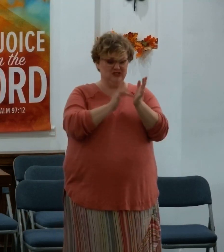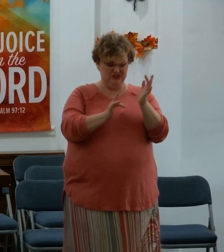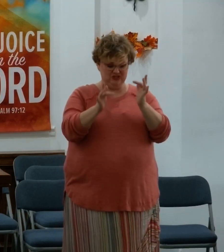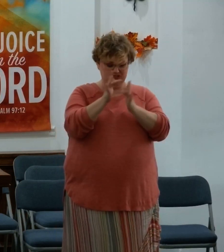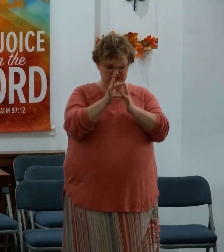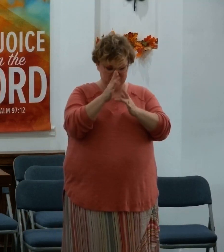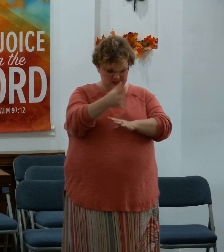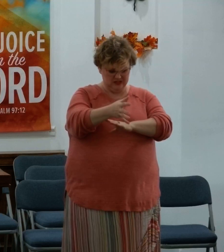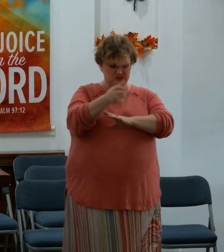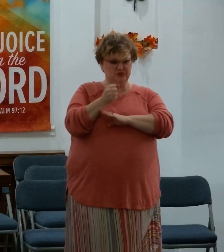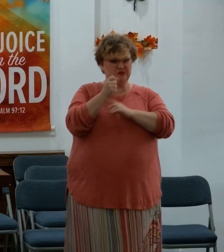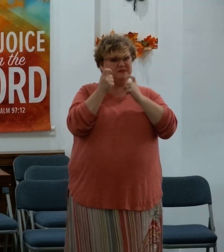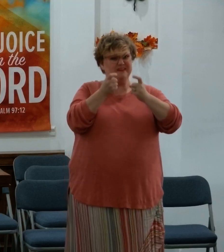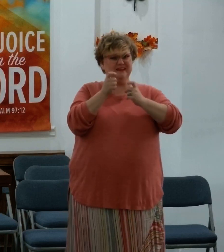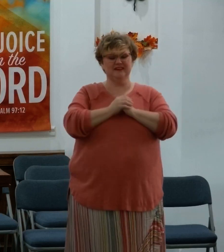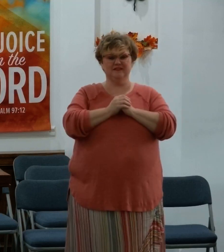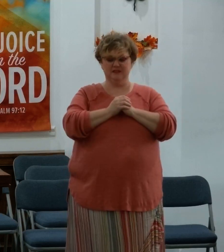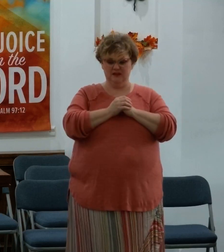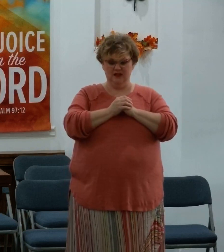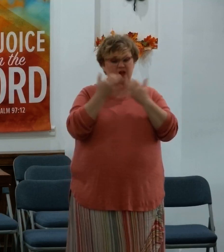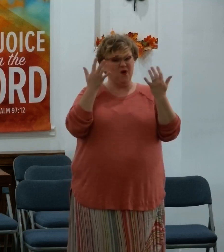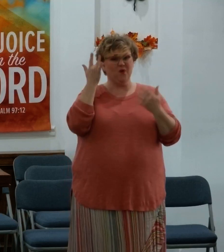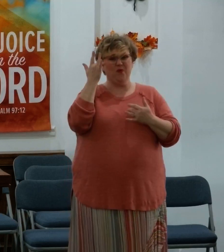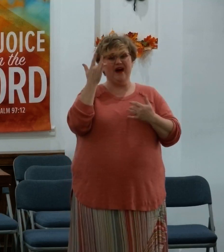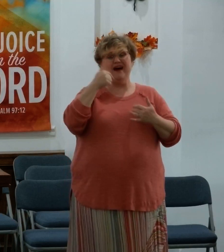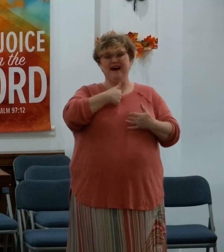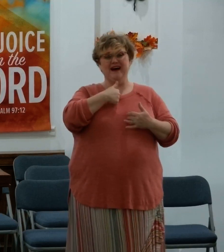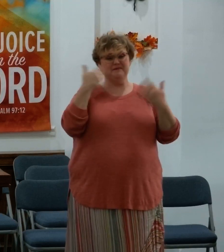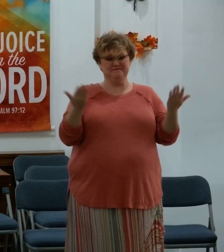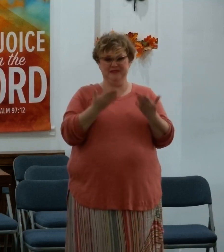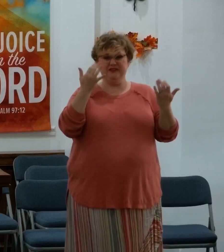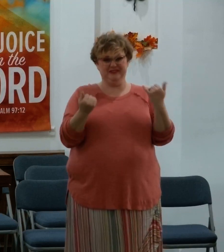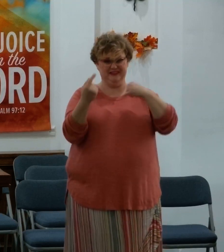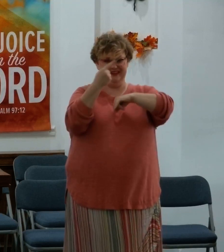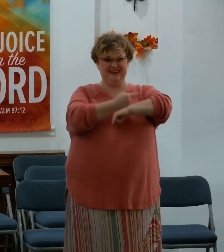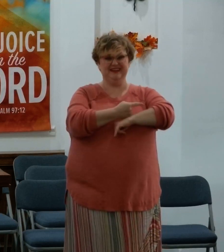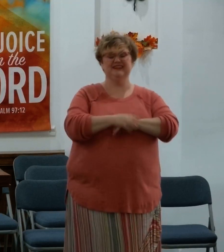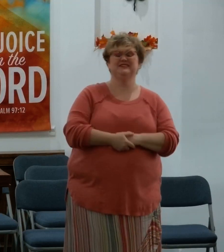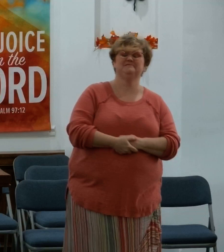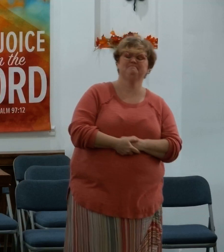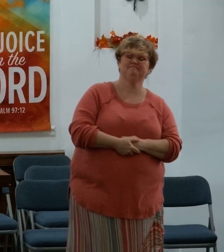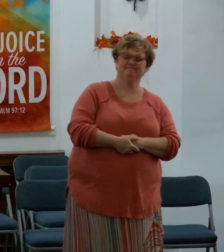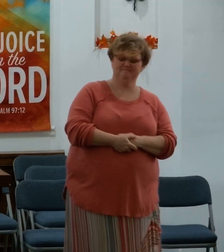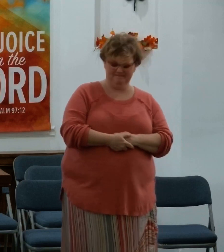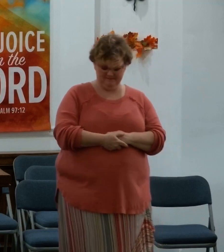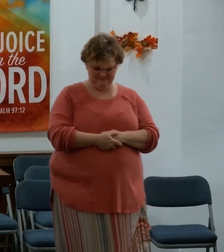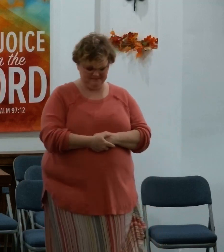Jesus took the gift you gave. That's why I'm here today.